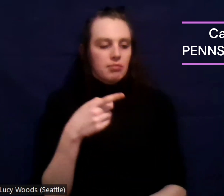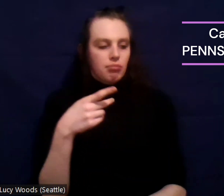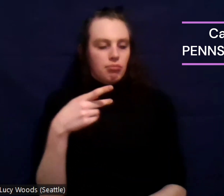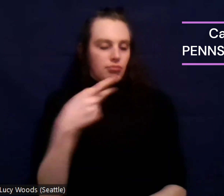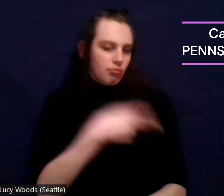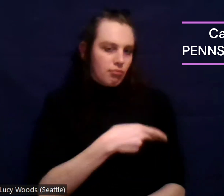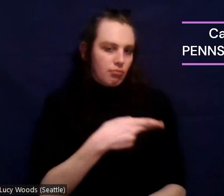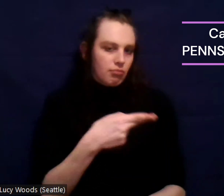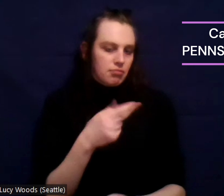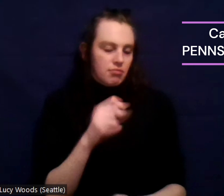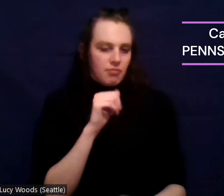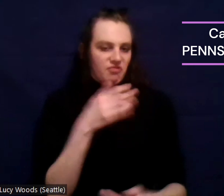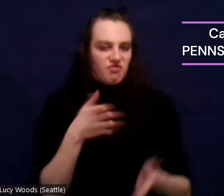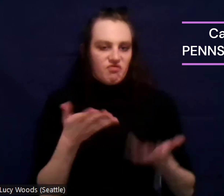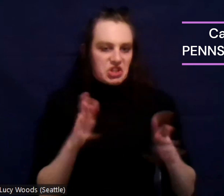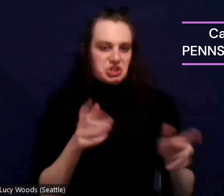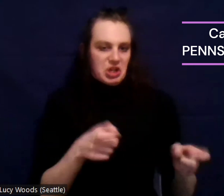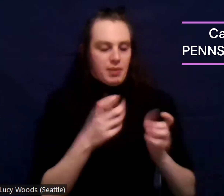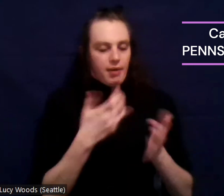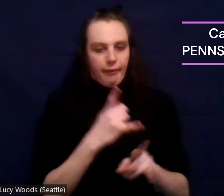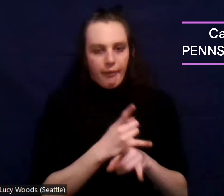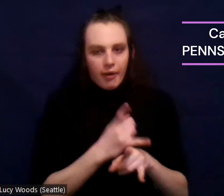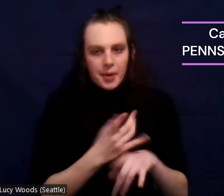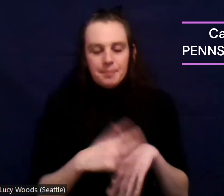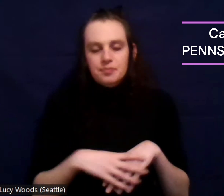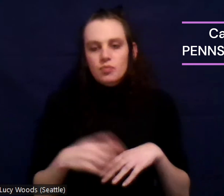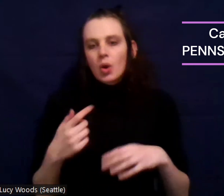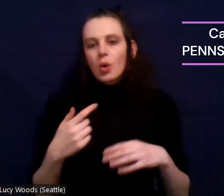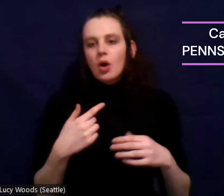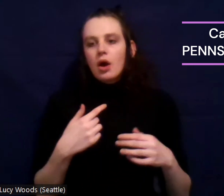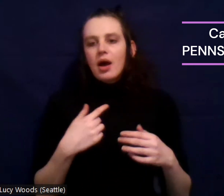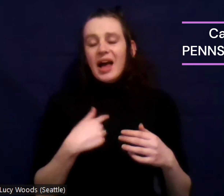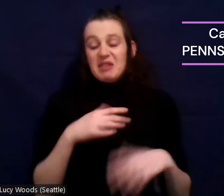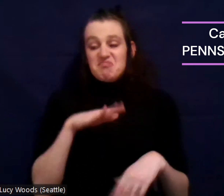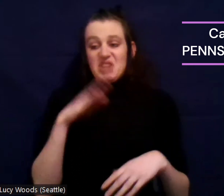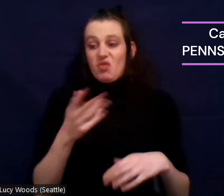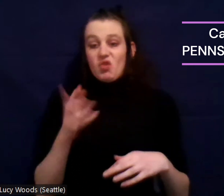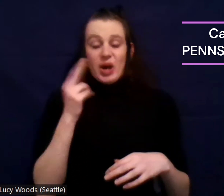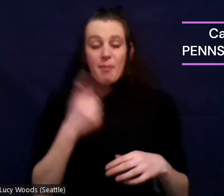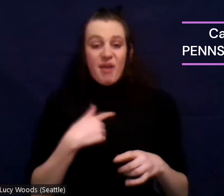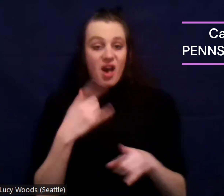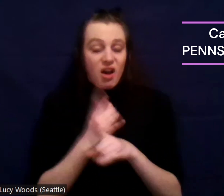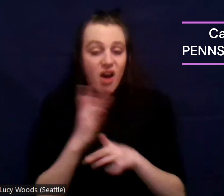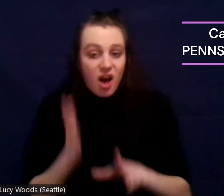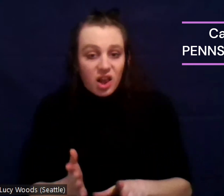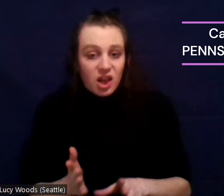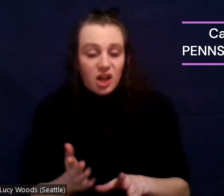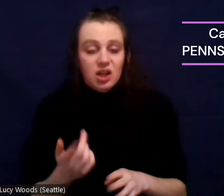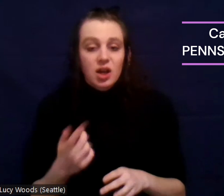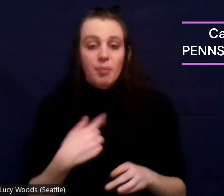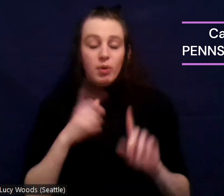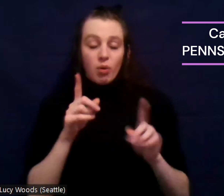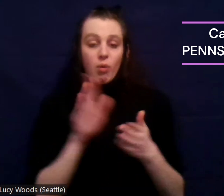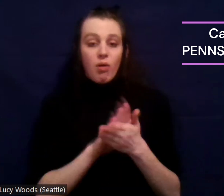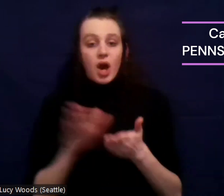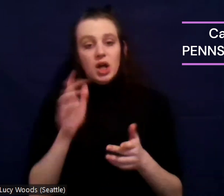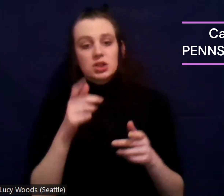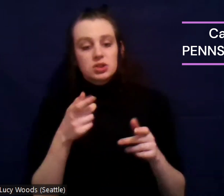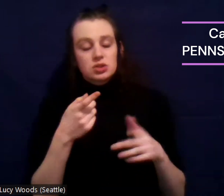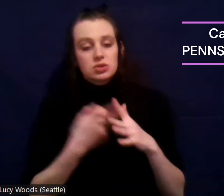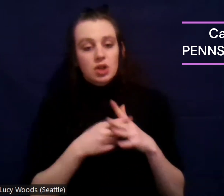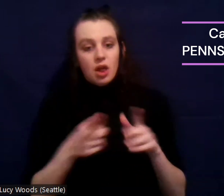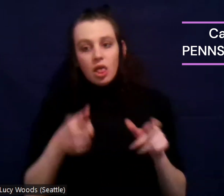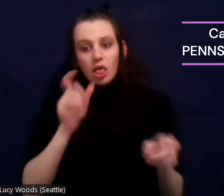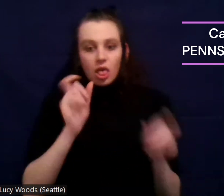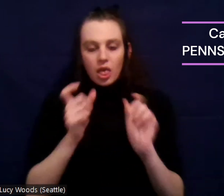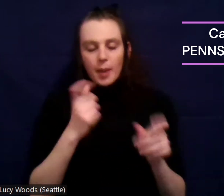didn't really know anyone else in my immediate family that was an alcoholic. And I just knew that when I drank, you know, I didn't have the impulse